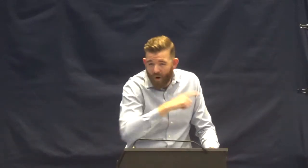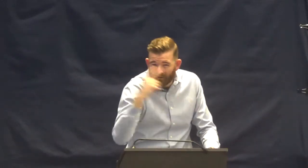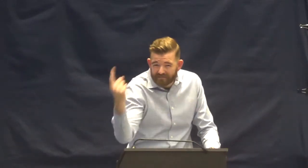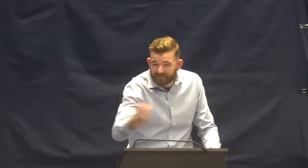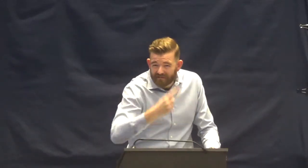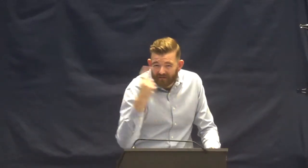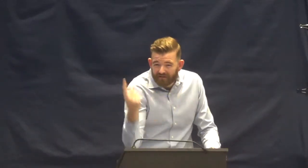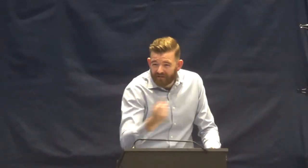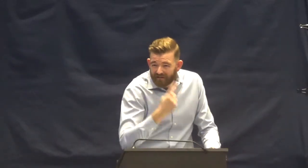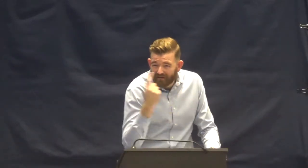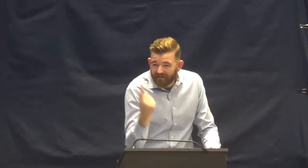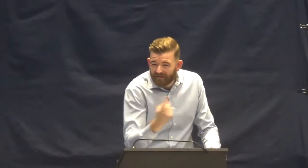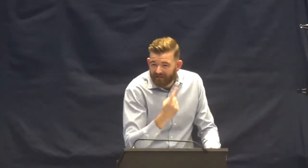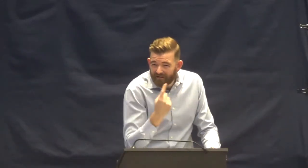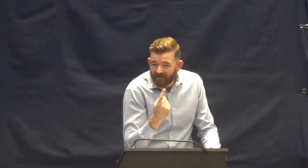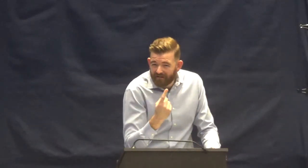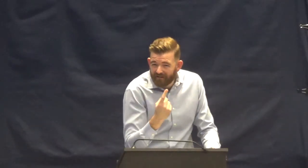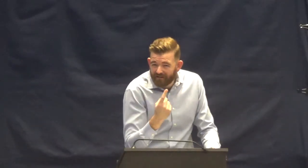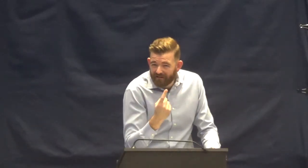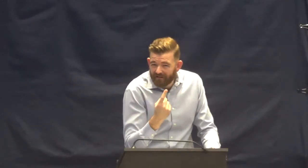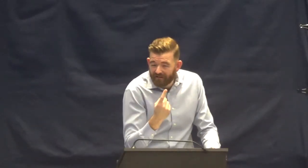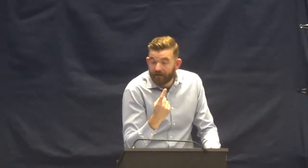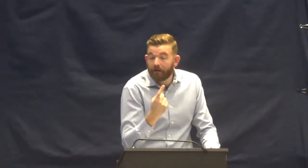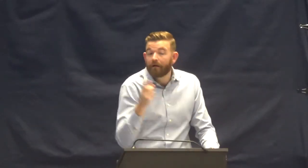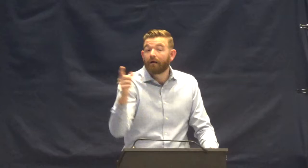the economy is always bad for you.